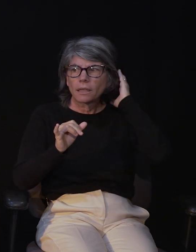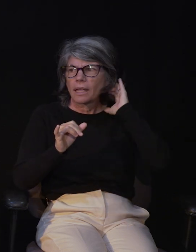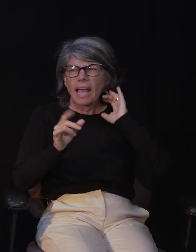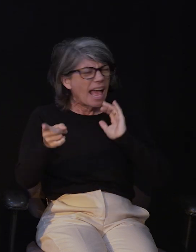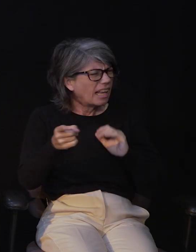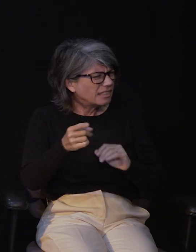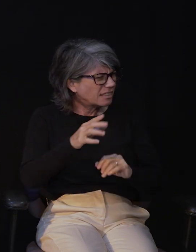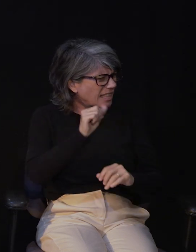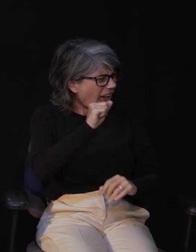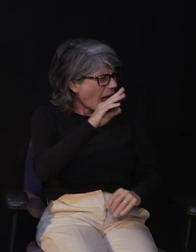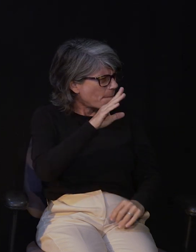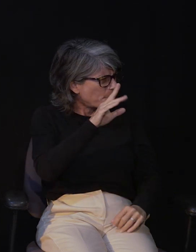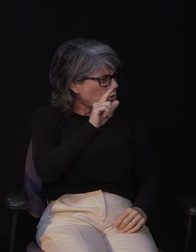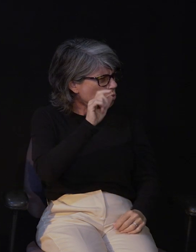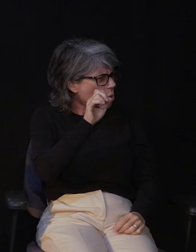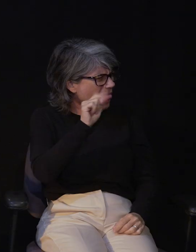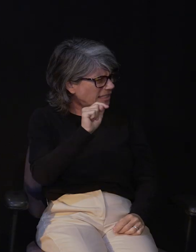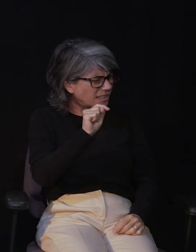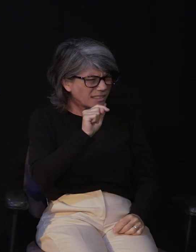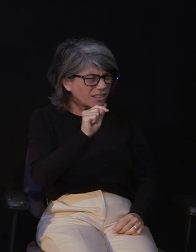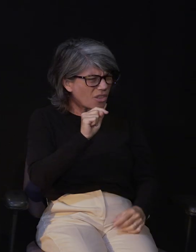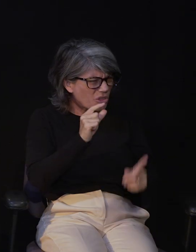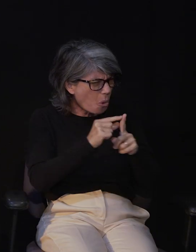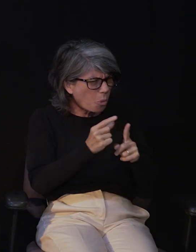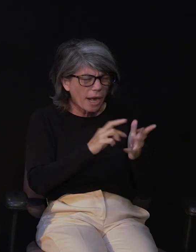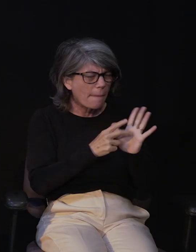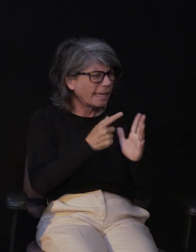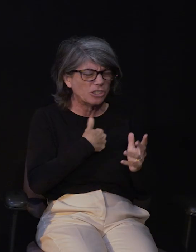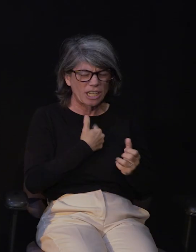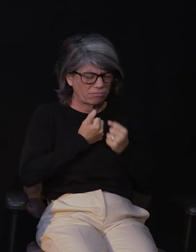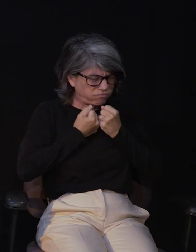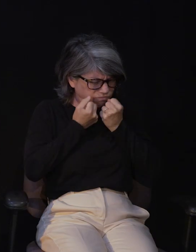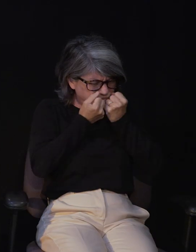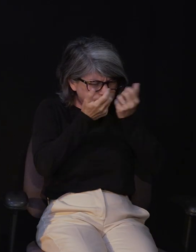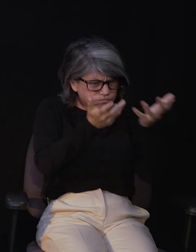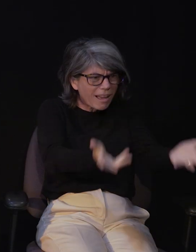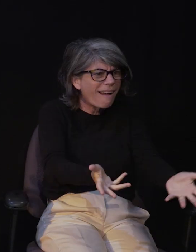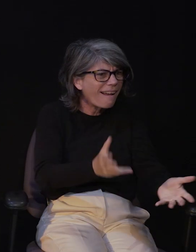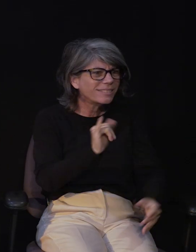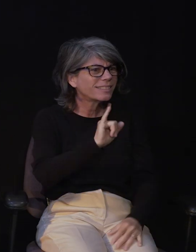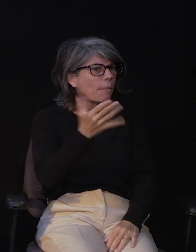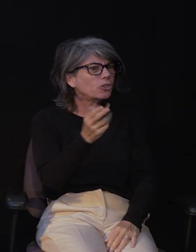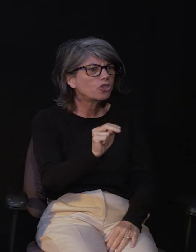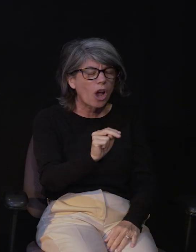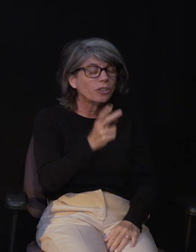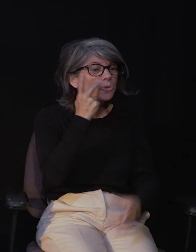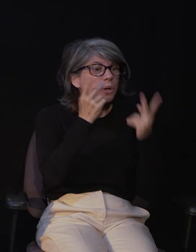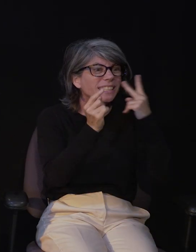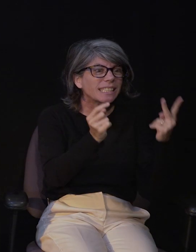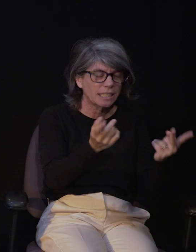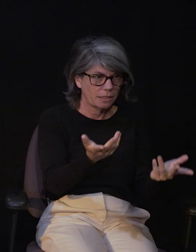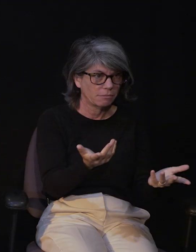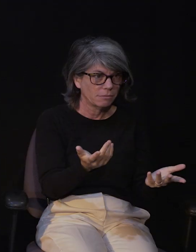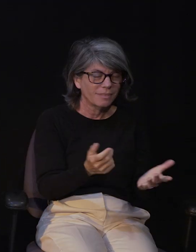is ebullient the word? Where it's like just boils out of him like it did with John. And you can see it. So